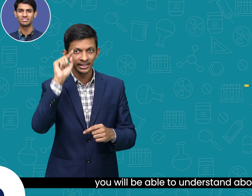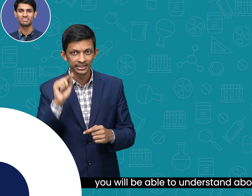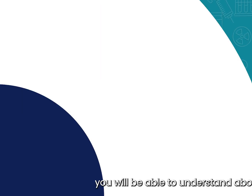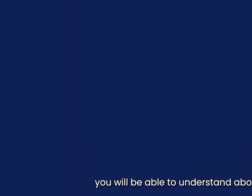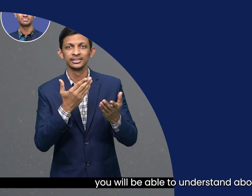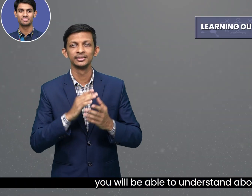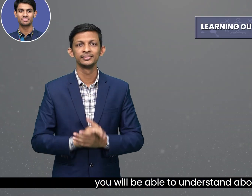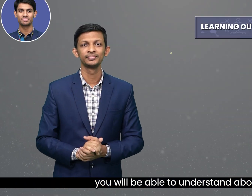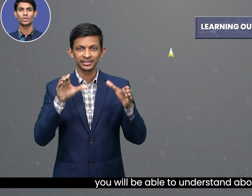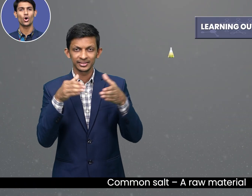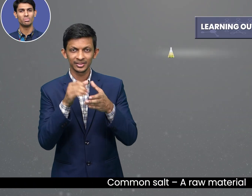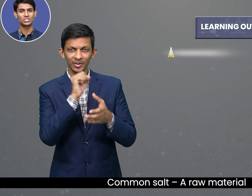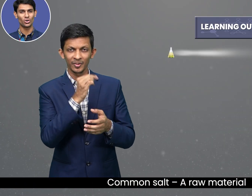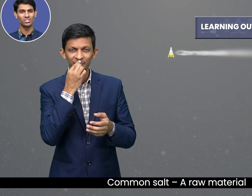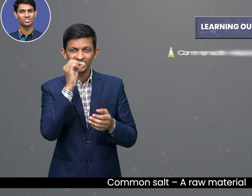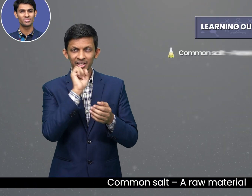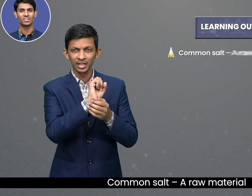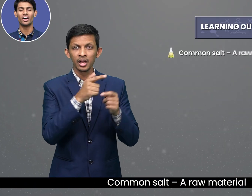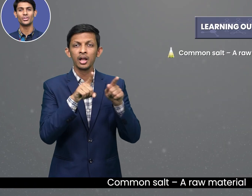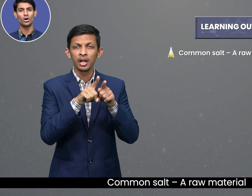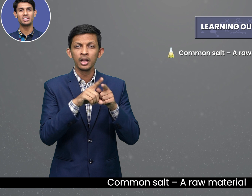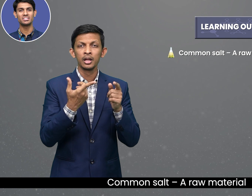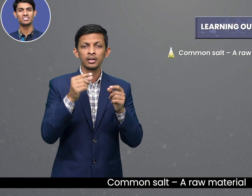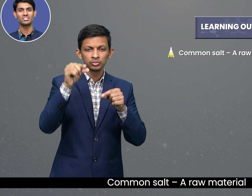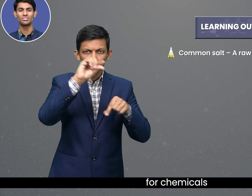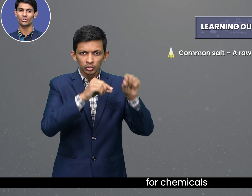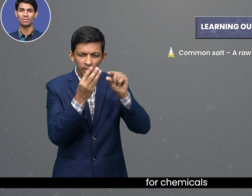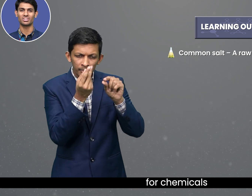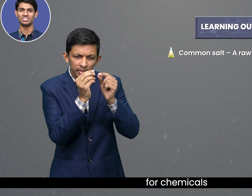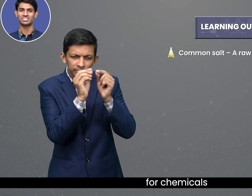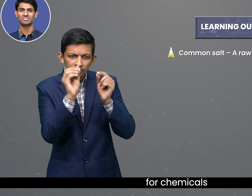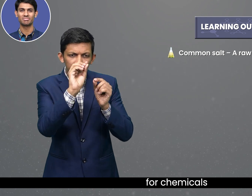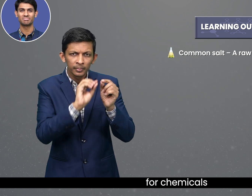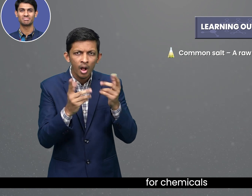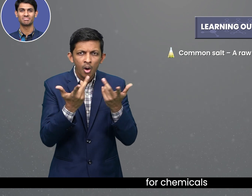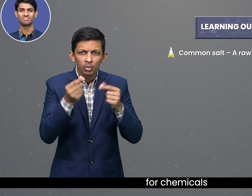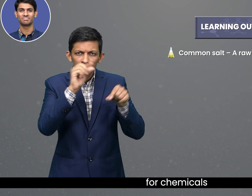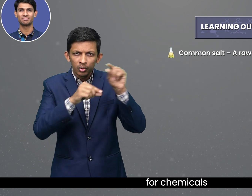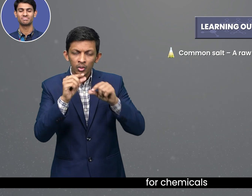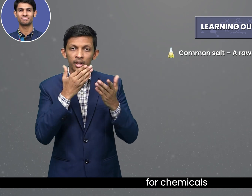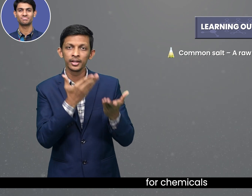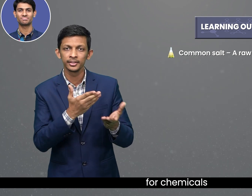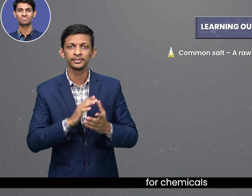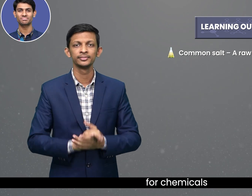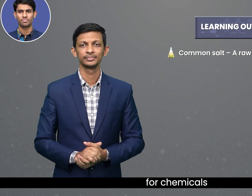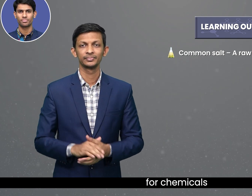about common salt, a raw material for chemicals.